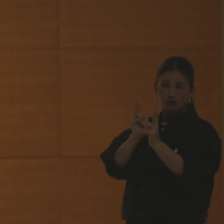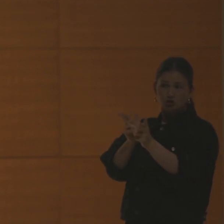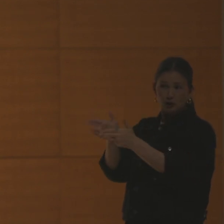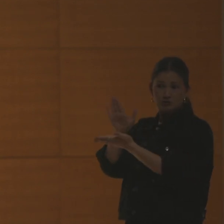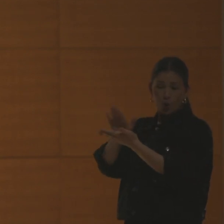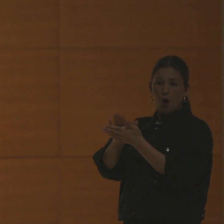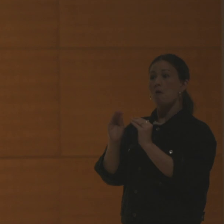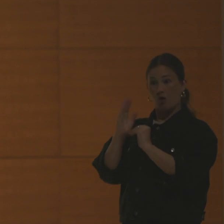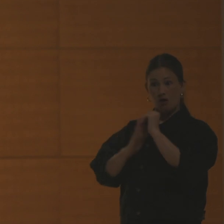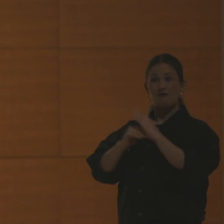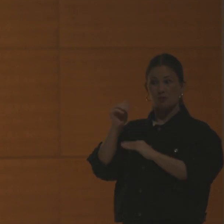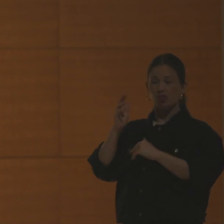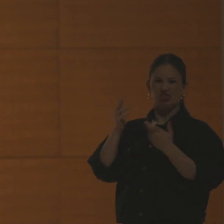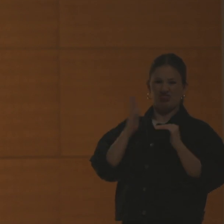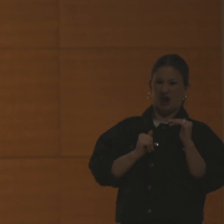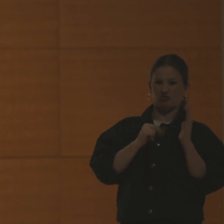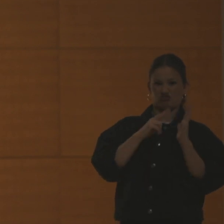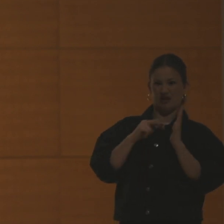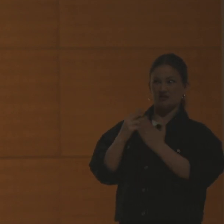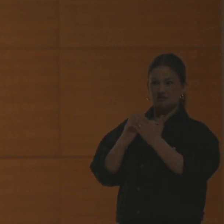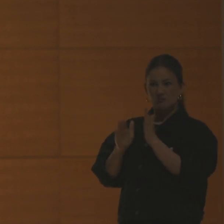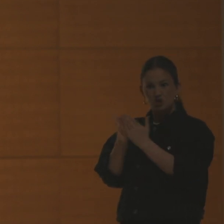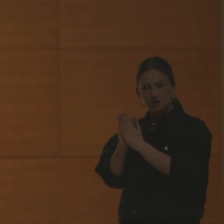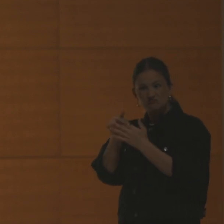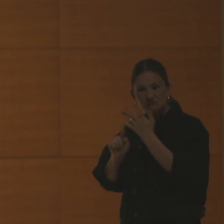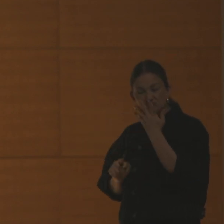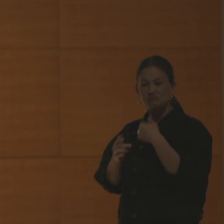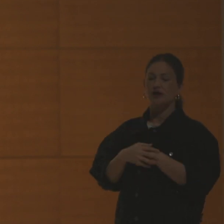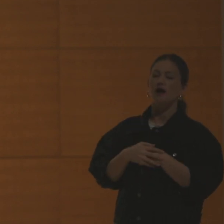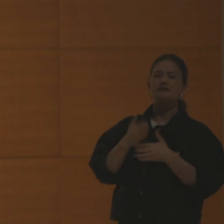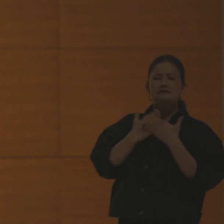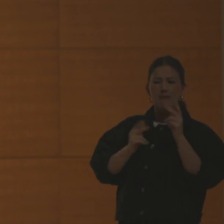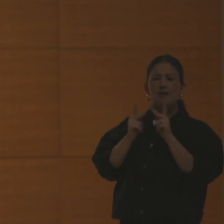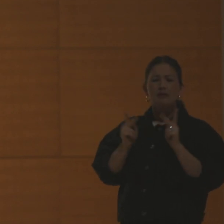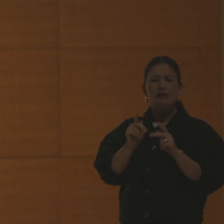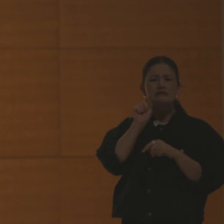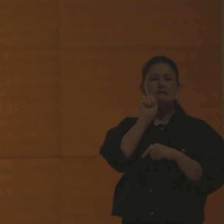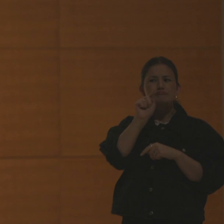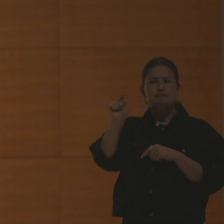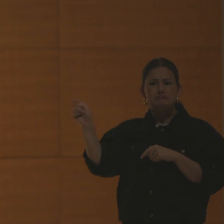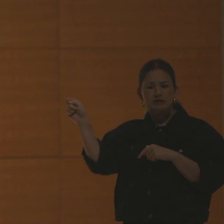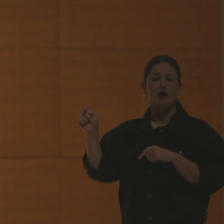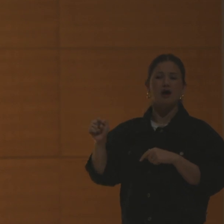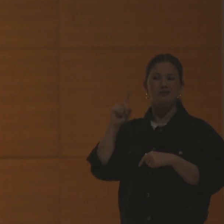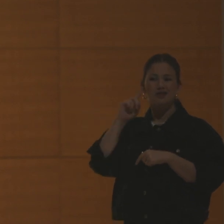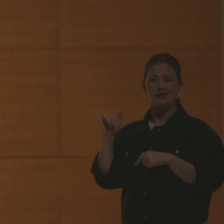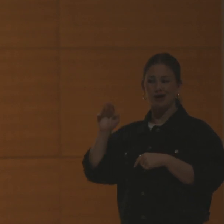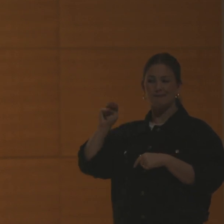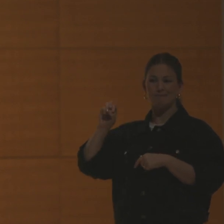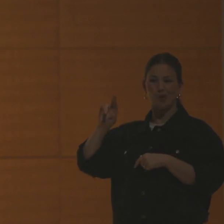poem written by Amanda Gorman. In some places, I won't say which ones, that rhyme with Florida,